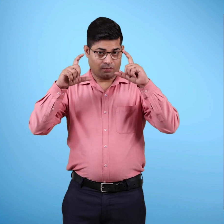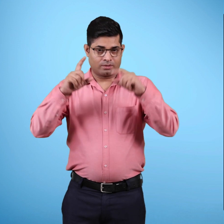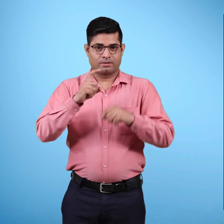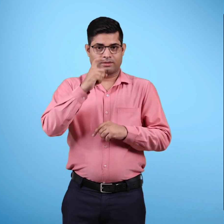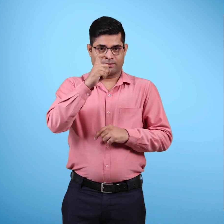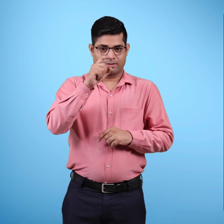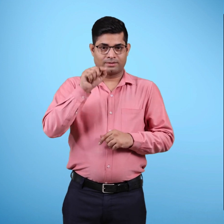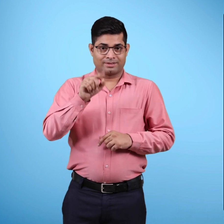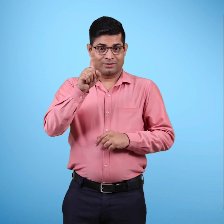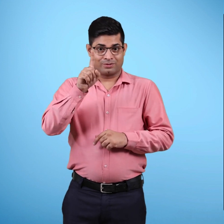and B carefully.